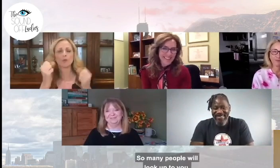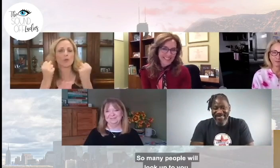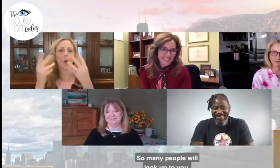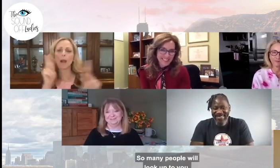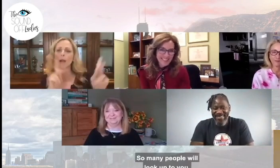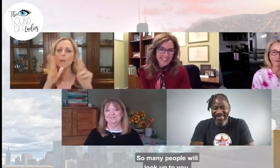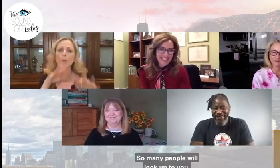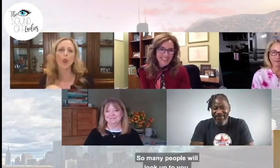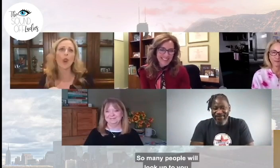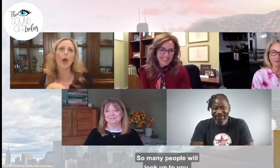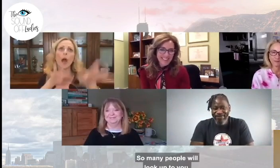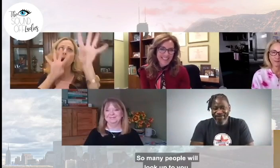and continuing to